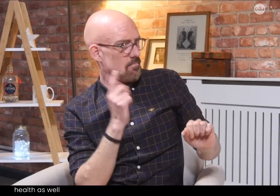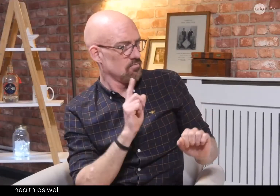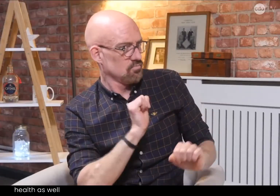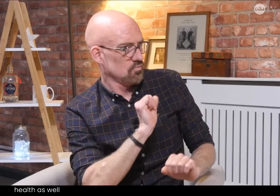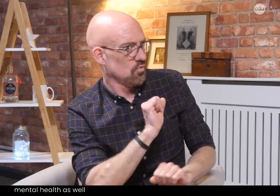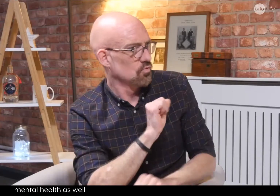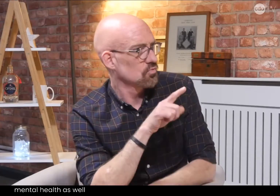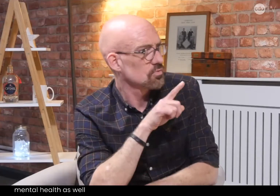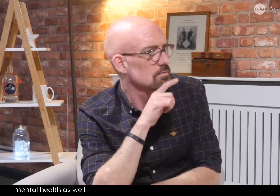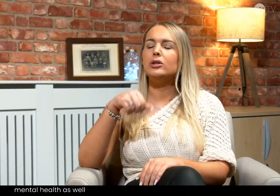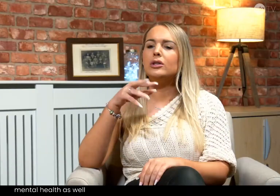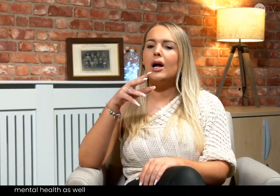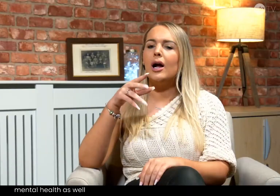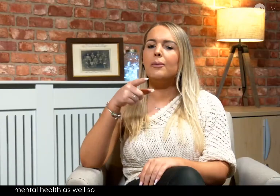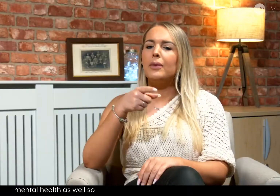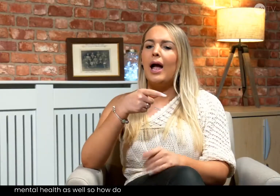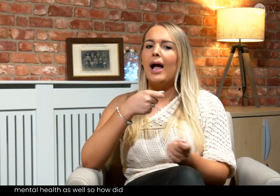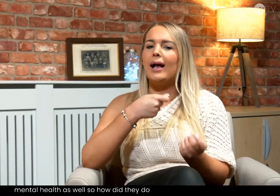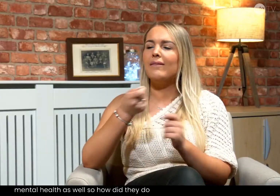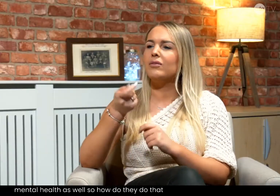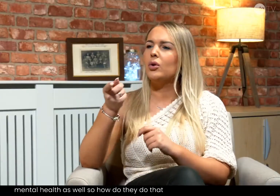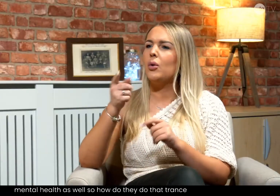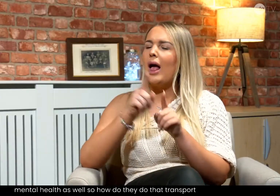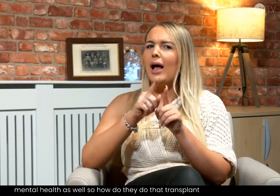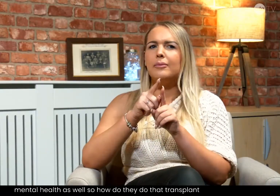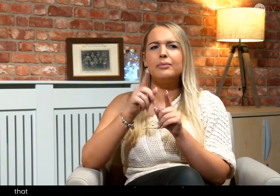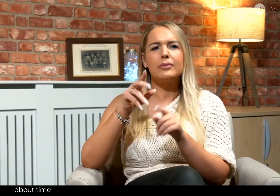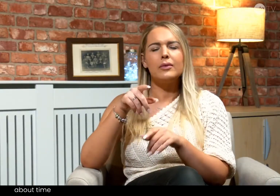So how did they do that transplant at that time?